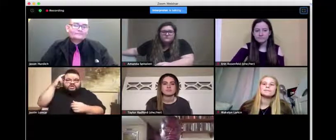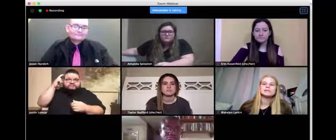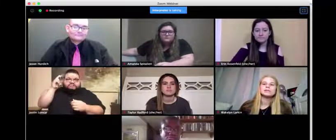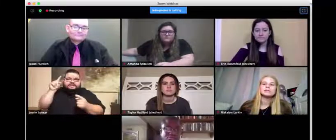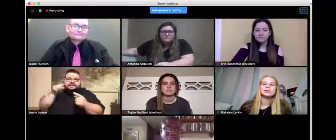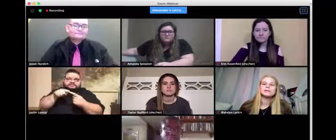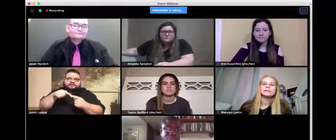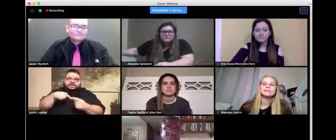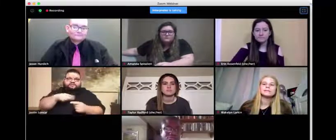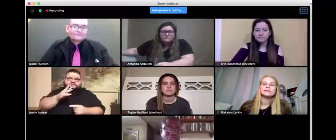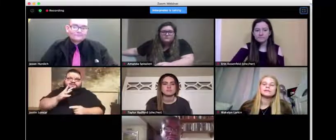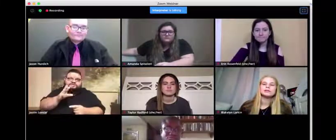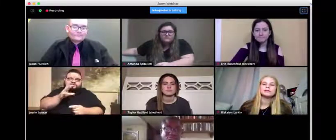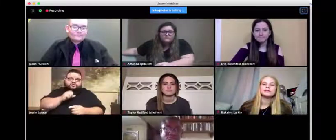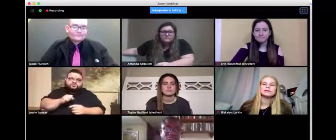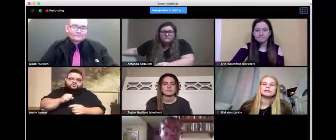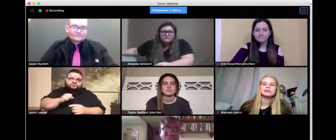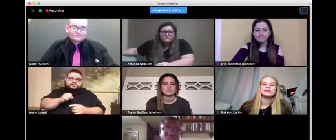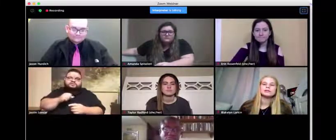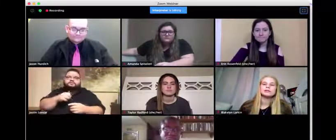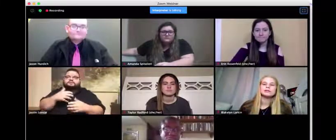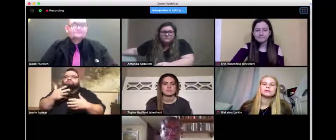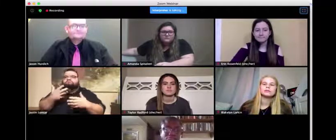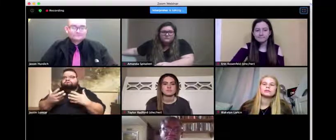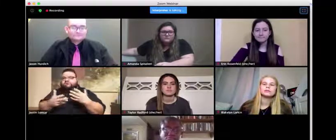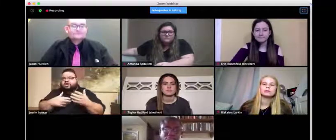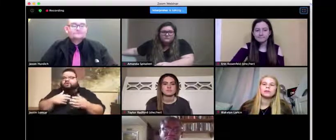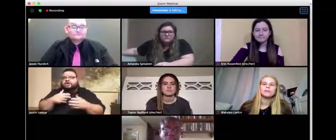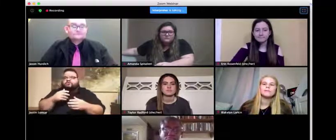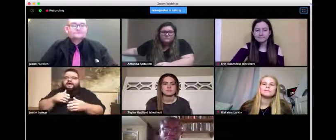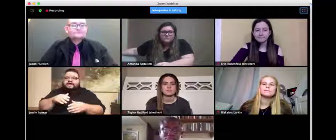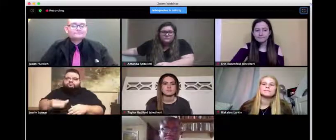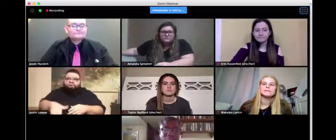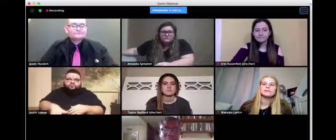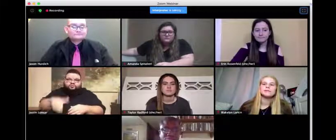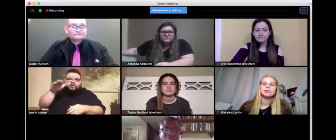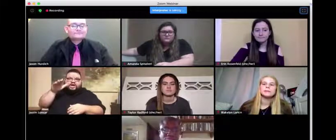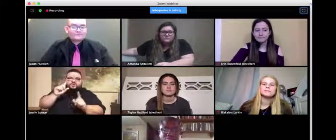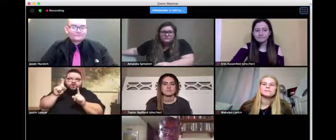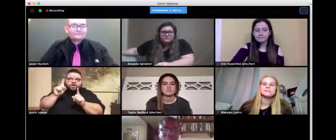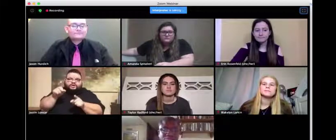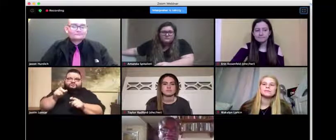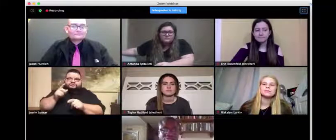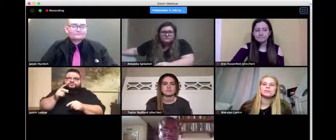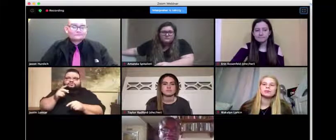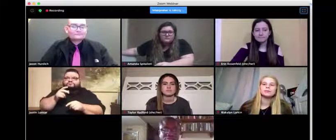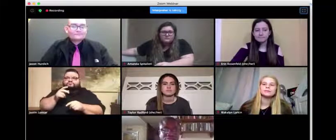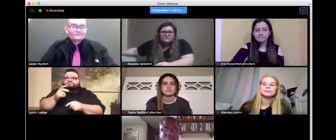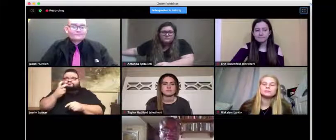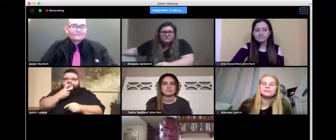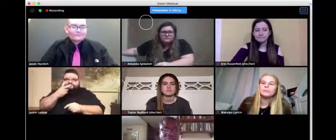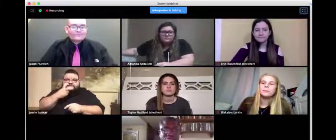I grew up going to speech therapy and speaking and using my